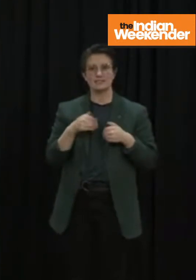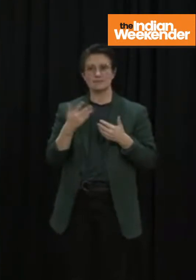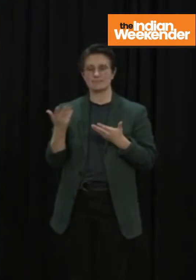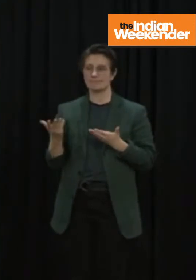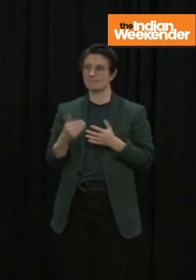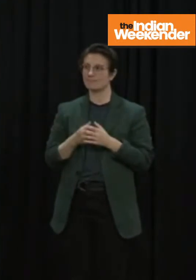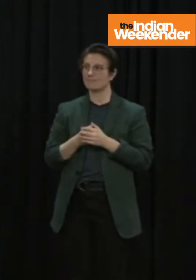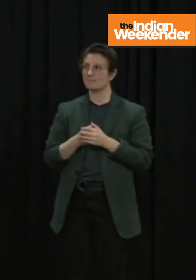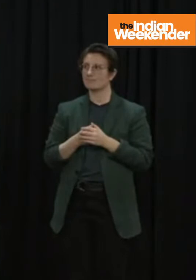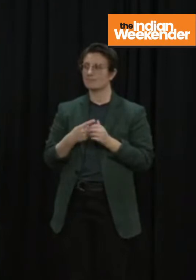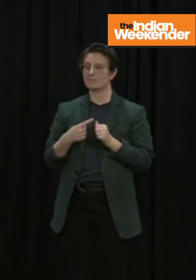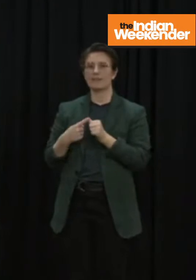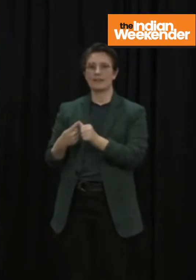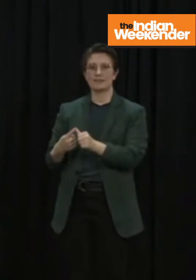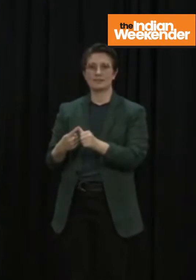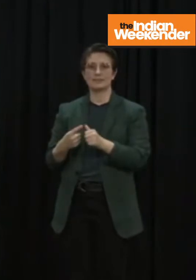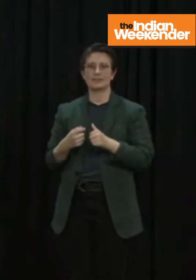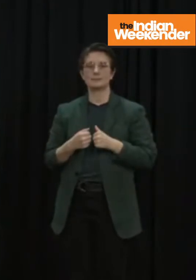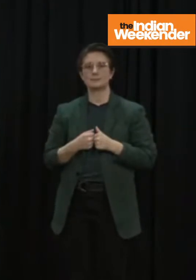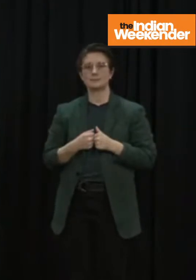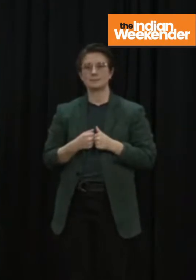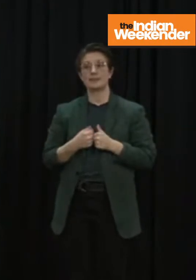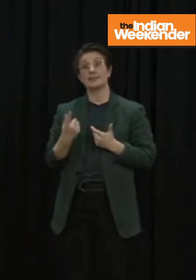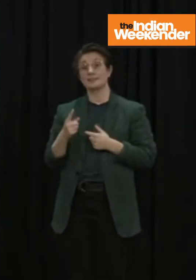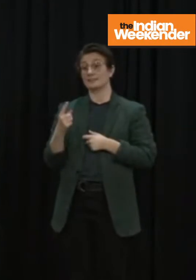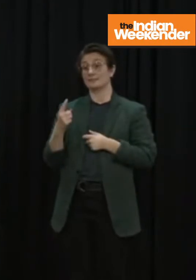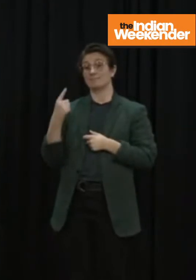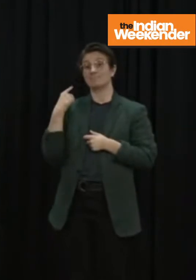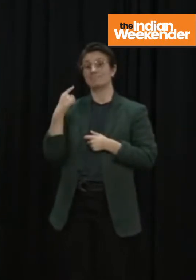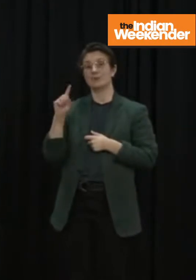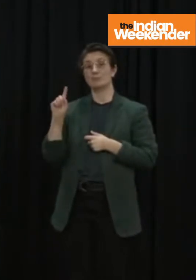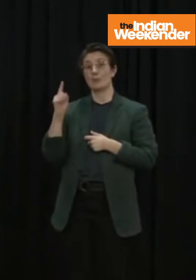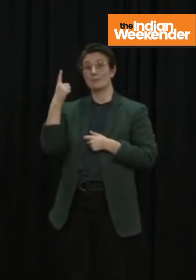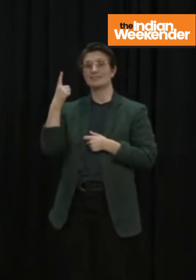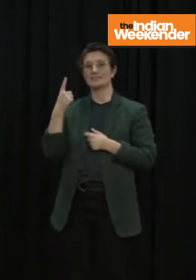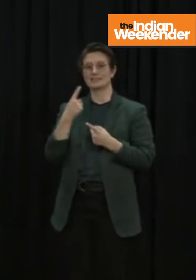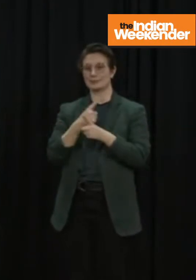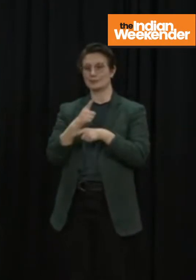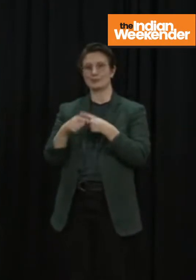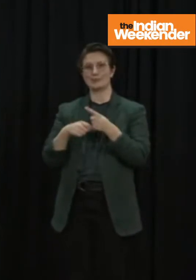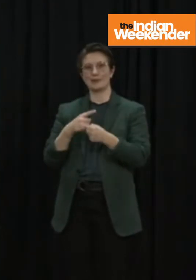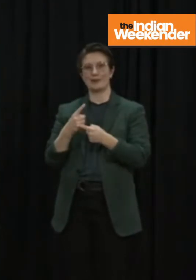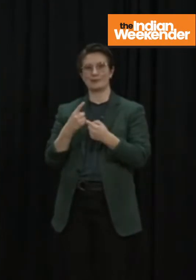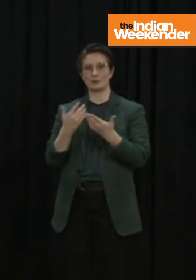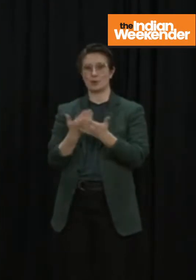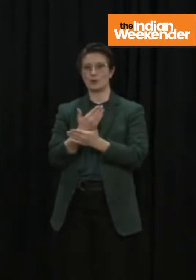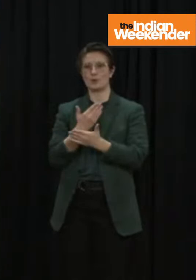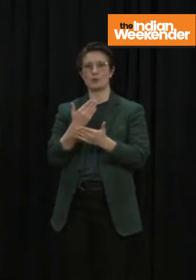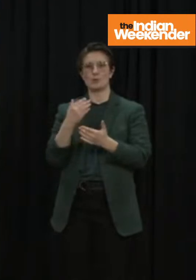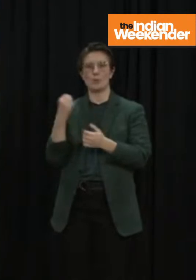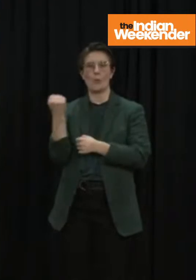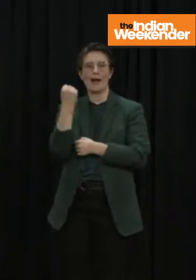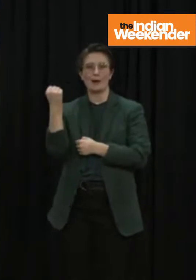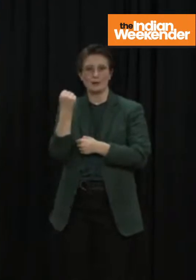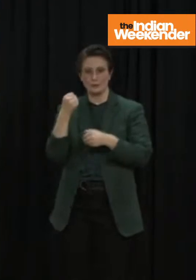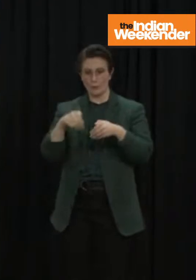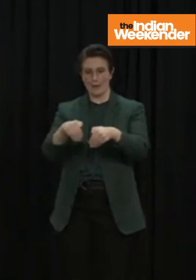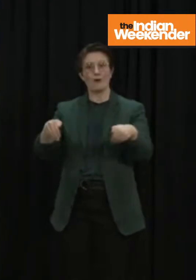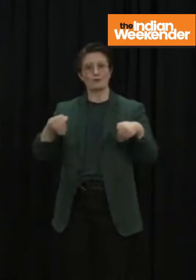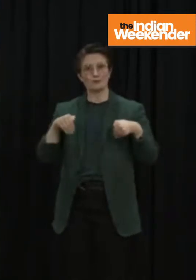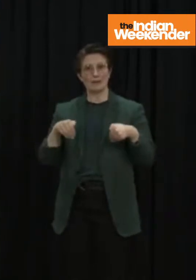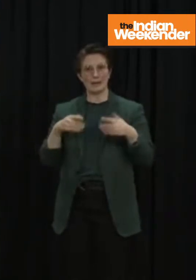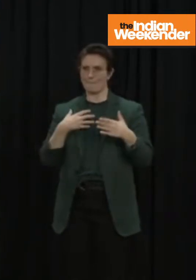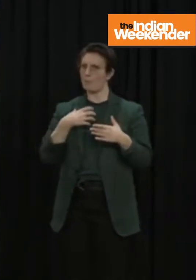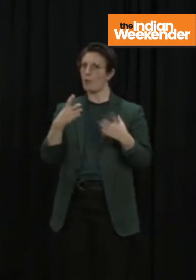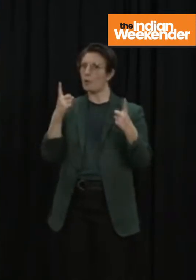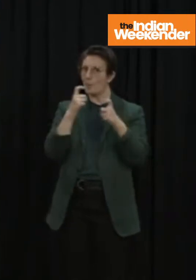Waikato boundary, this is a more complex part of the country to have alert level restrictions in place, and it isn't possible, as we do in and out of Auckland at the moment,